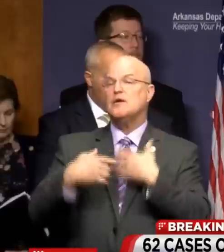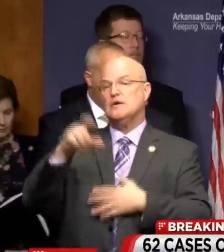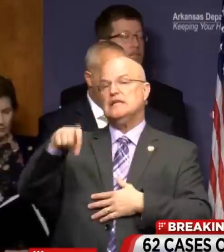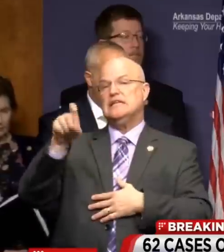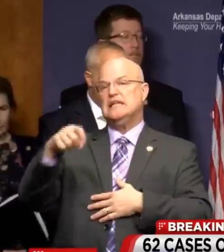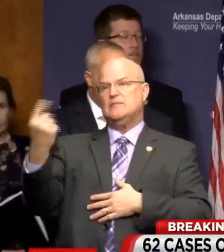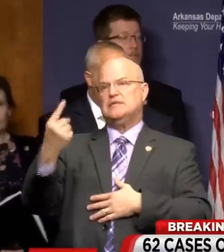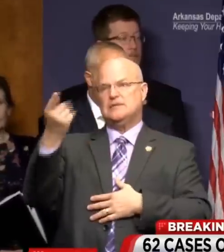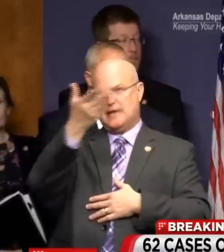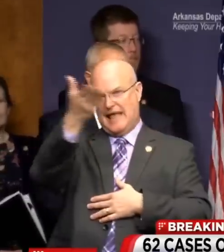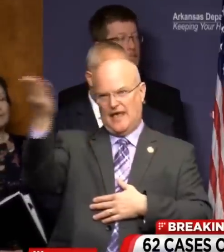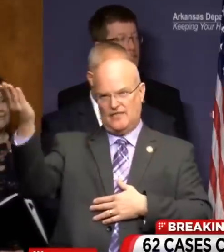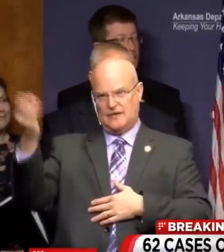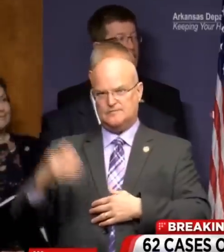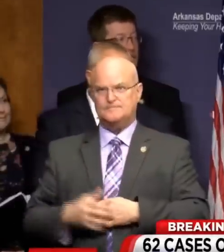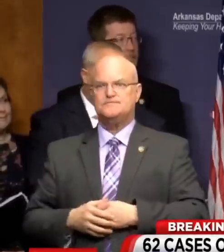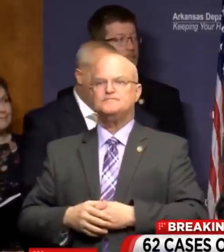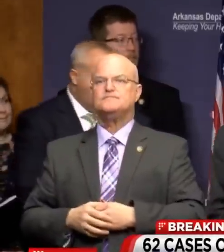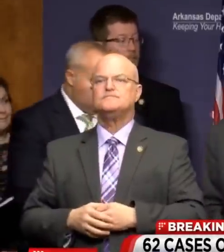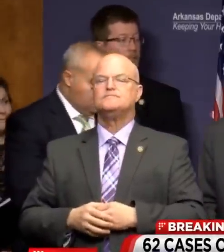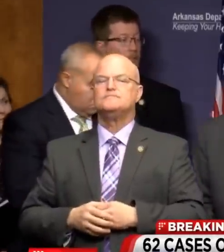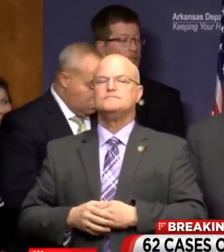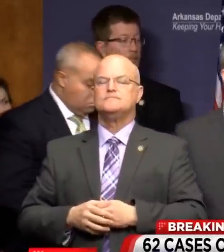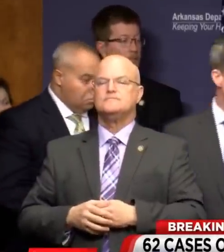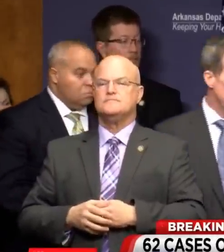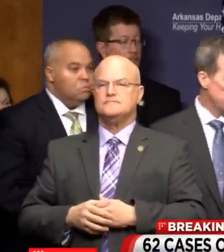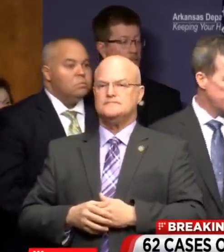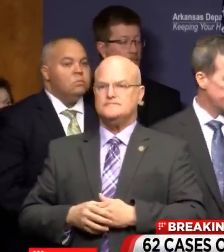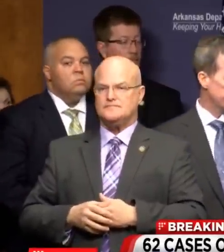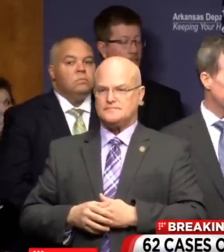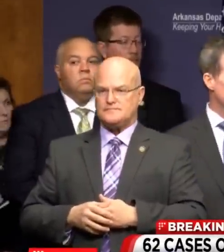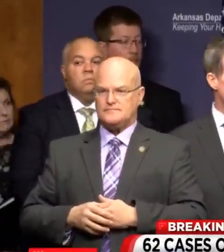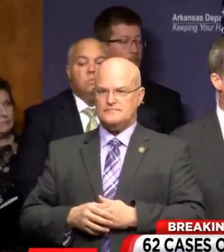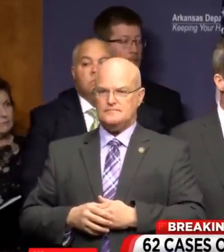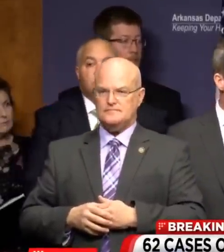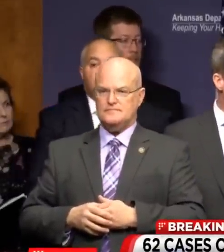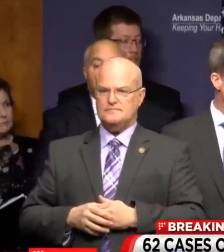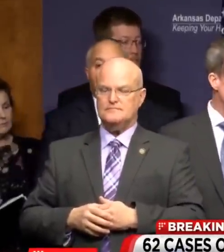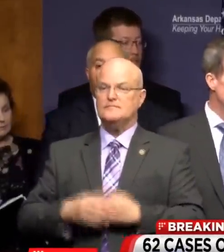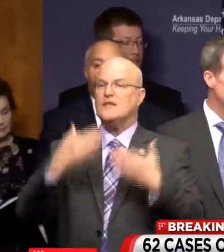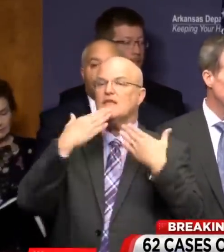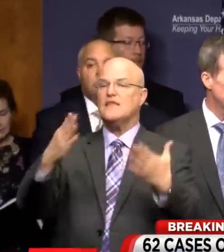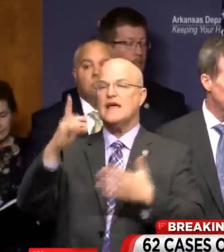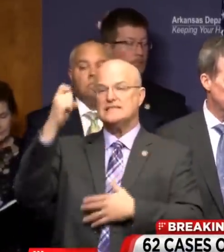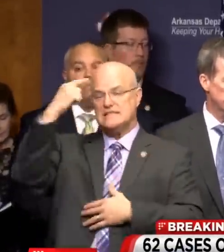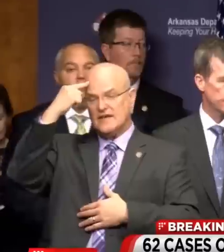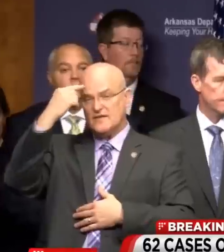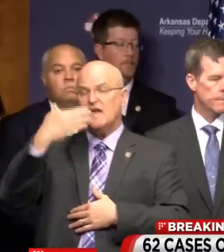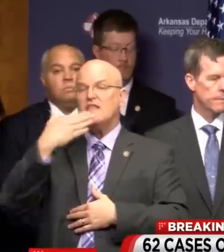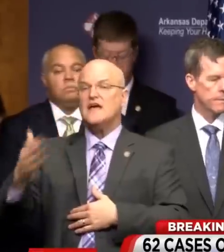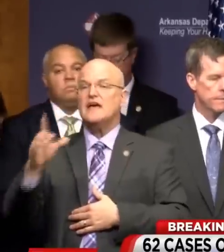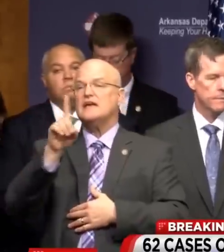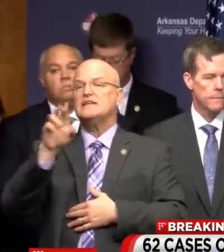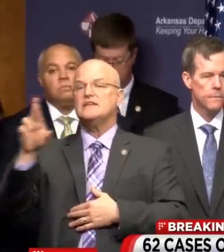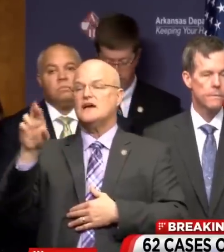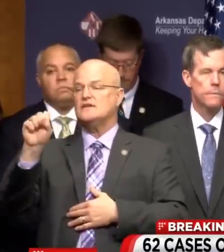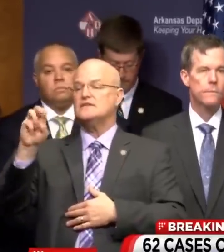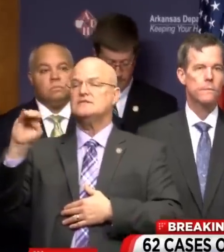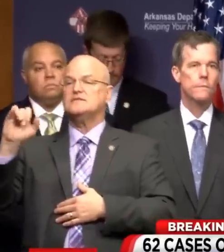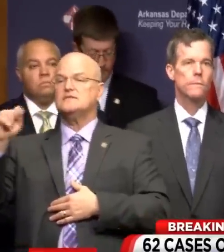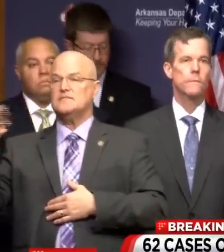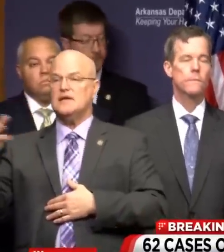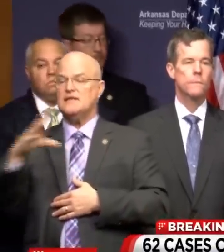needed by somebody out there. Bledsoe. So thanks, Governor, and thanks to Drs. Smith and